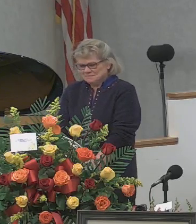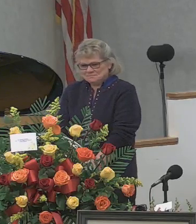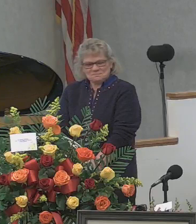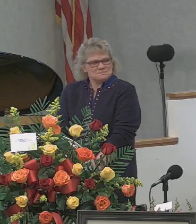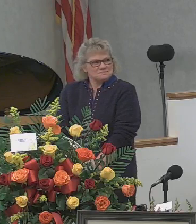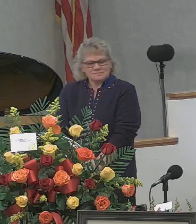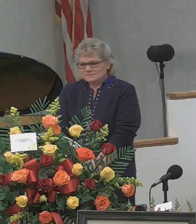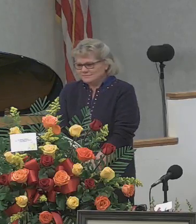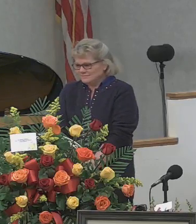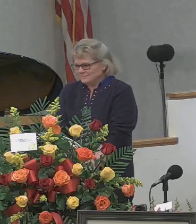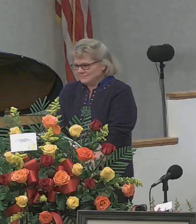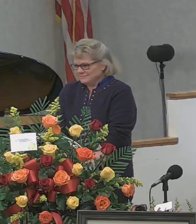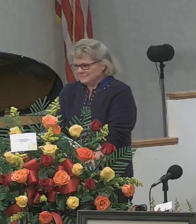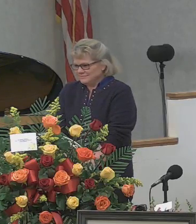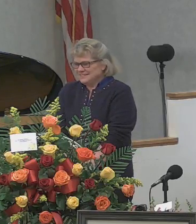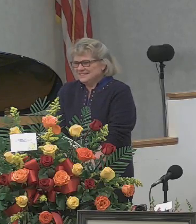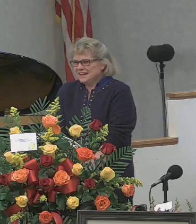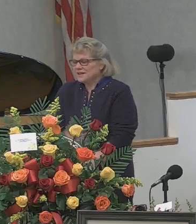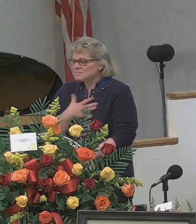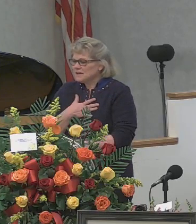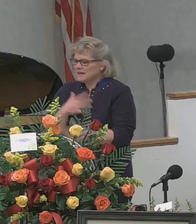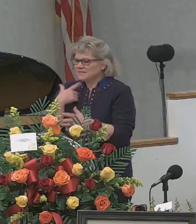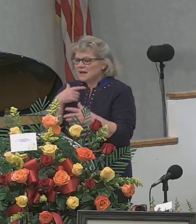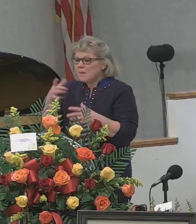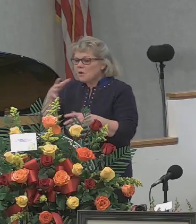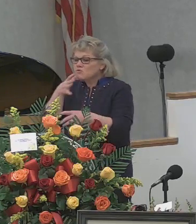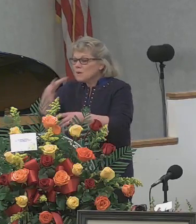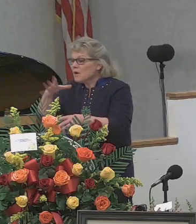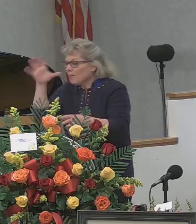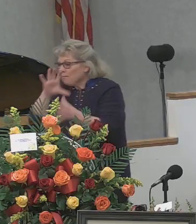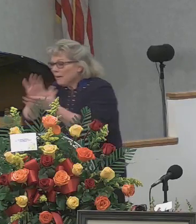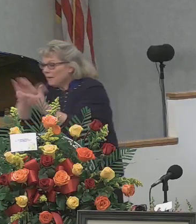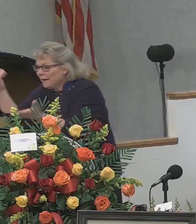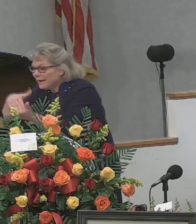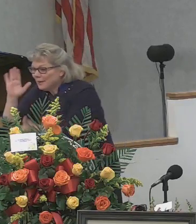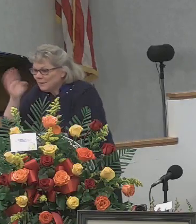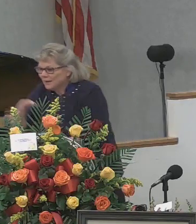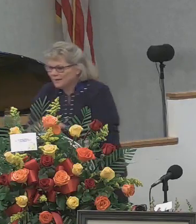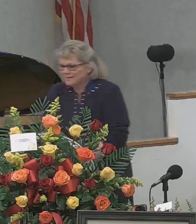unfortunately, in the soberness of the moment,